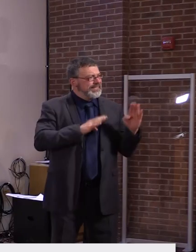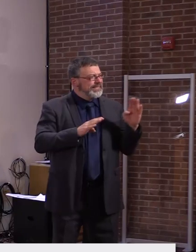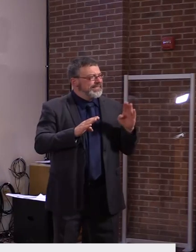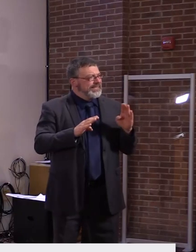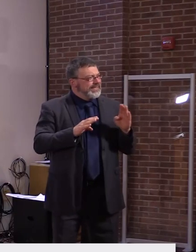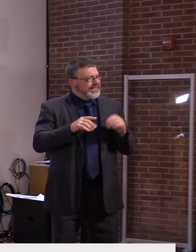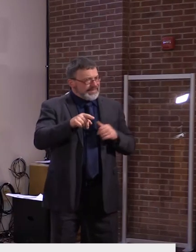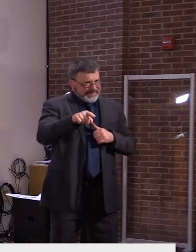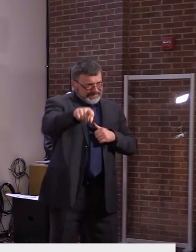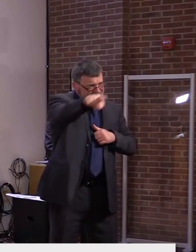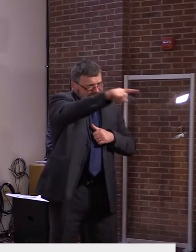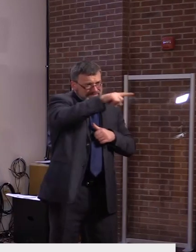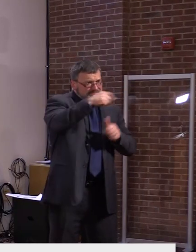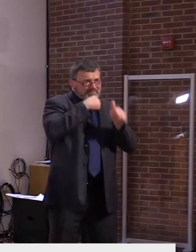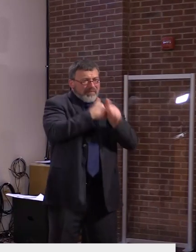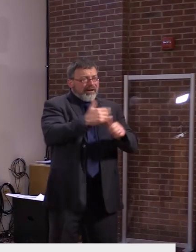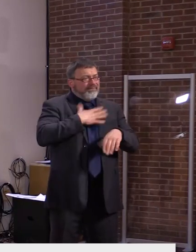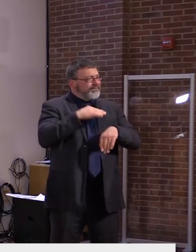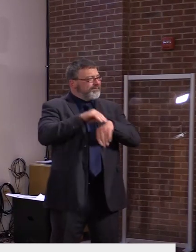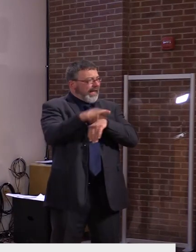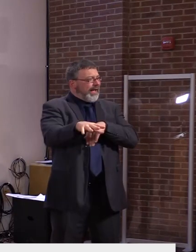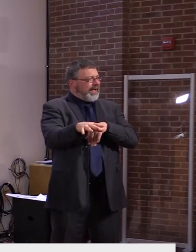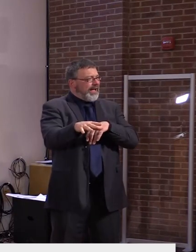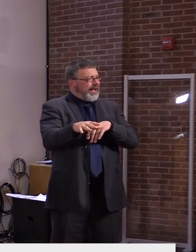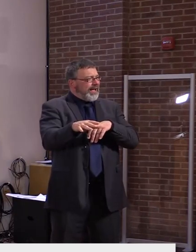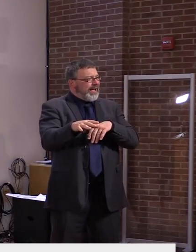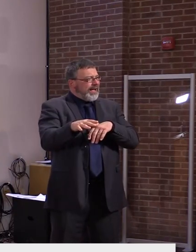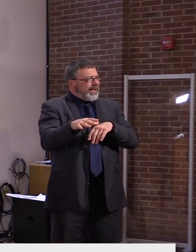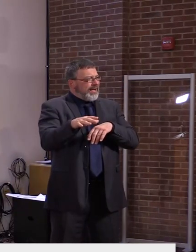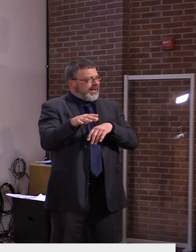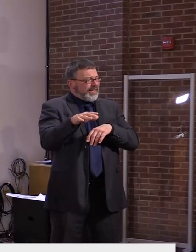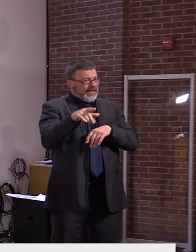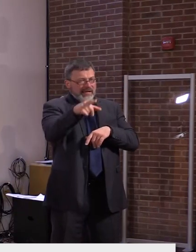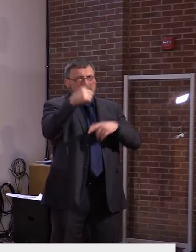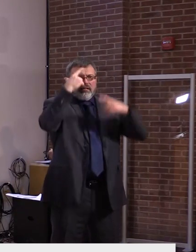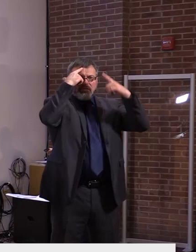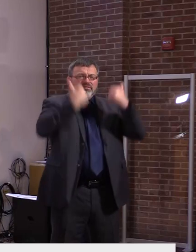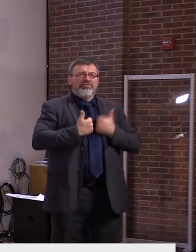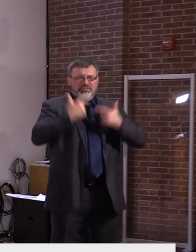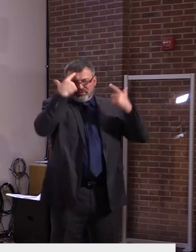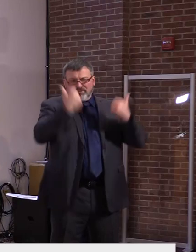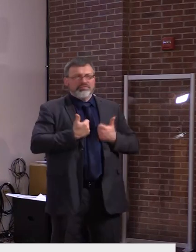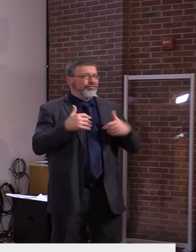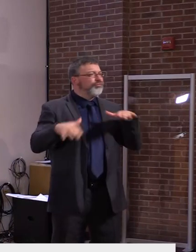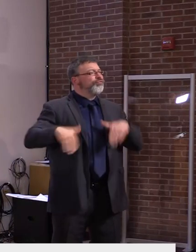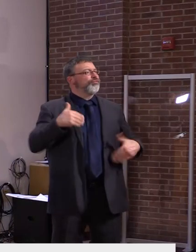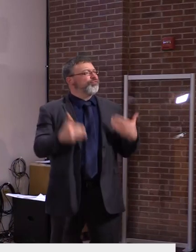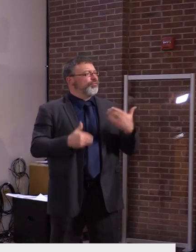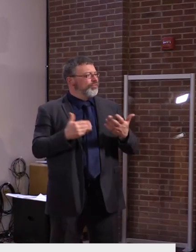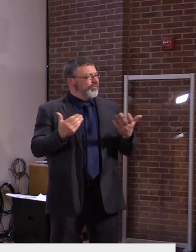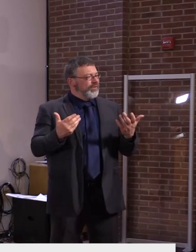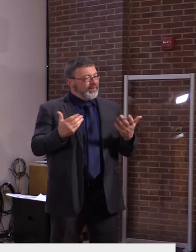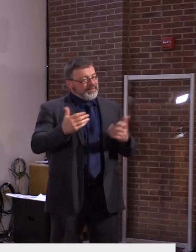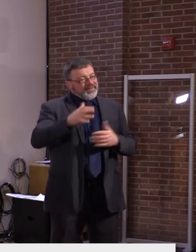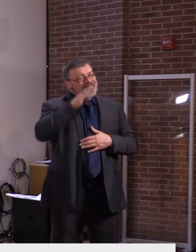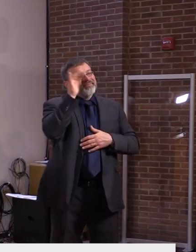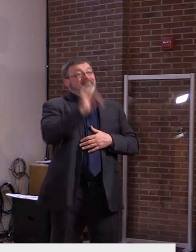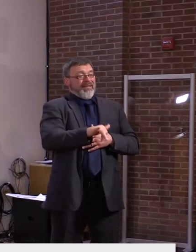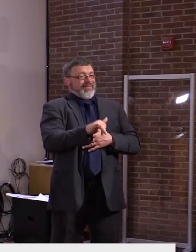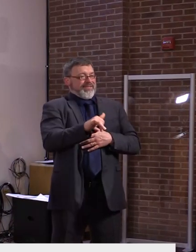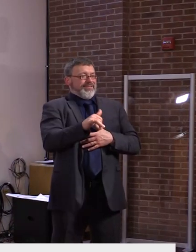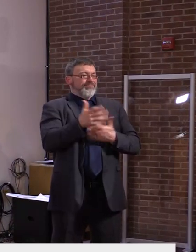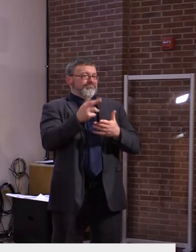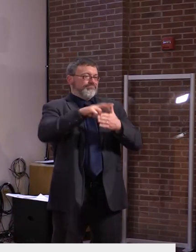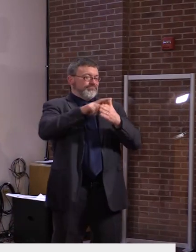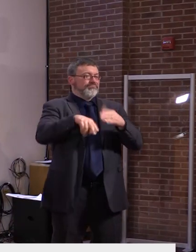these basic public health actions is a choice that can only keep community spread of the virus going, potentially